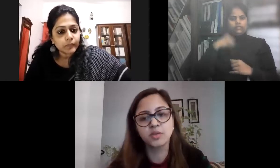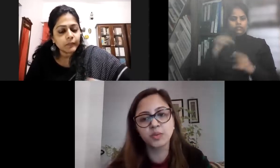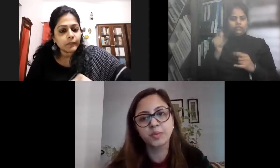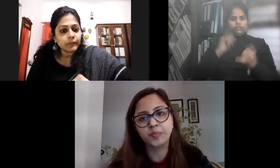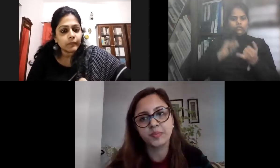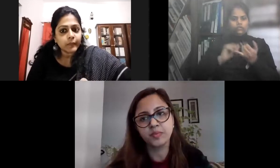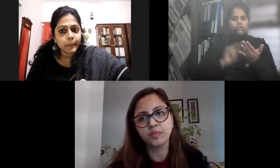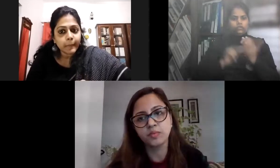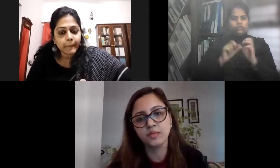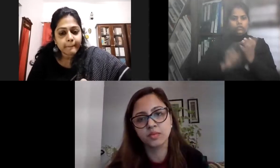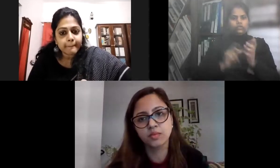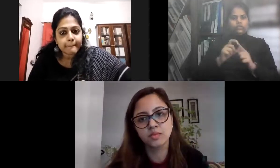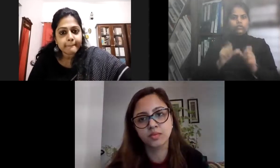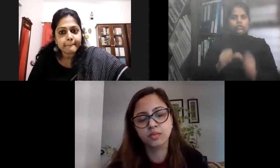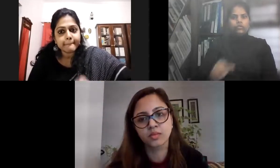Garima, now I'm interpreting.